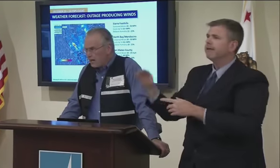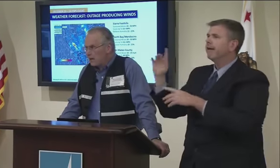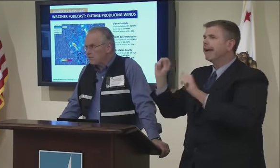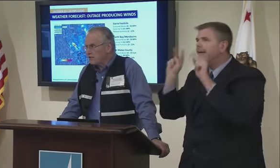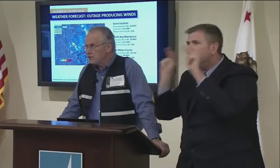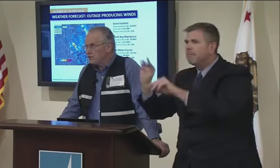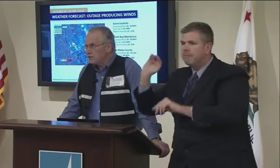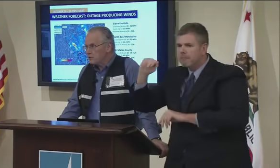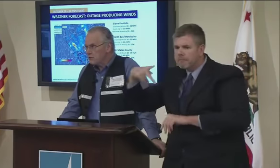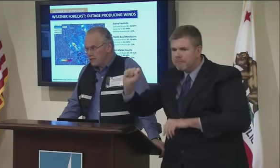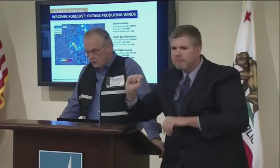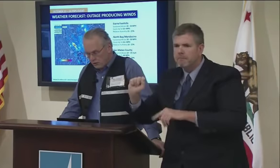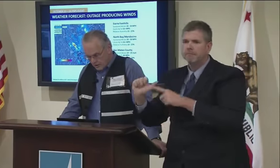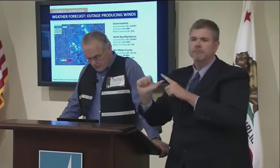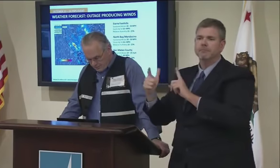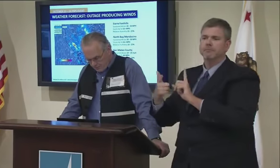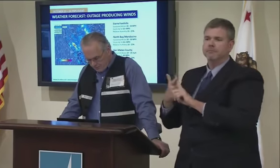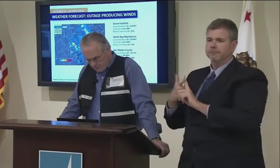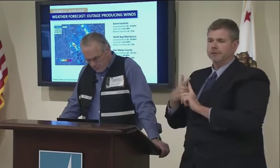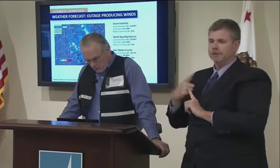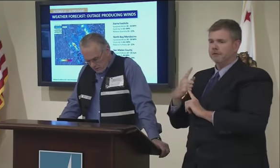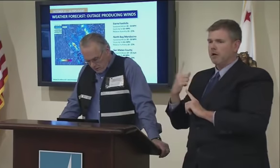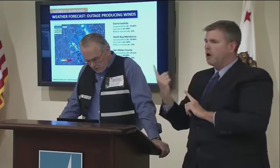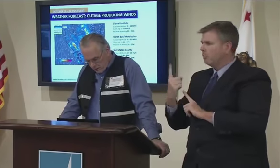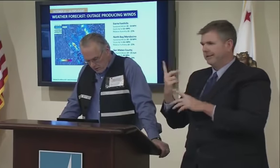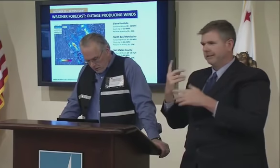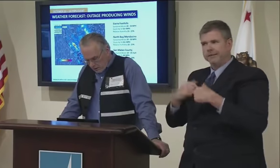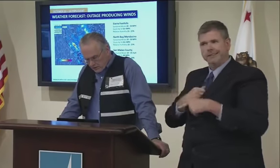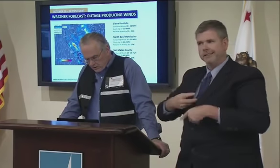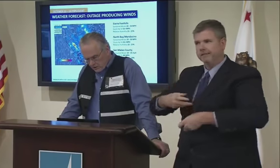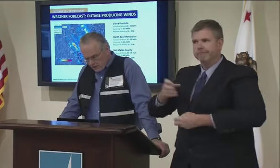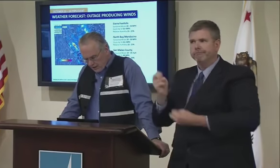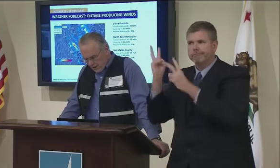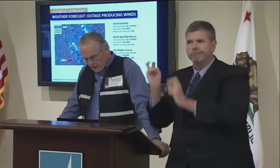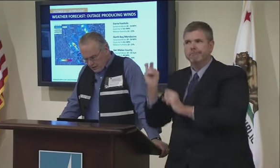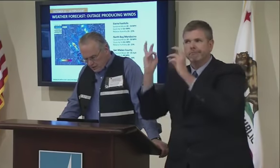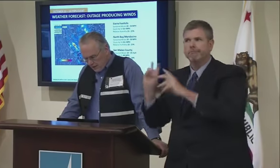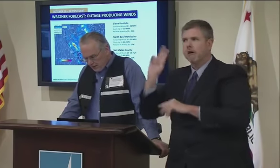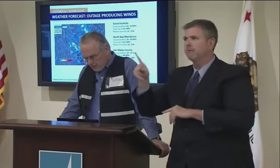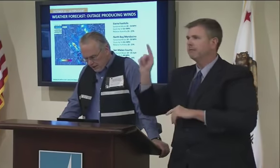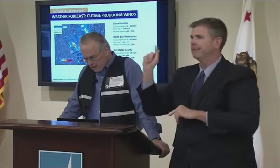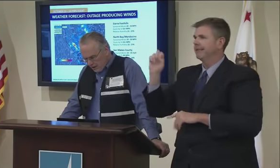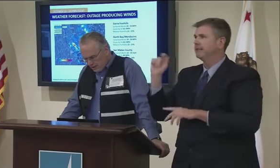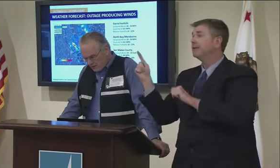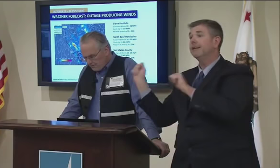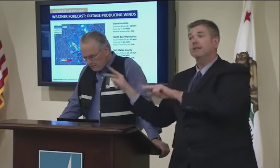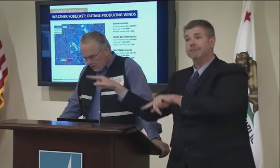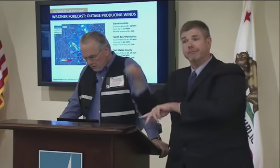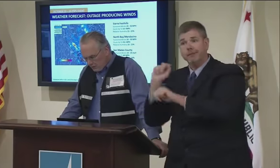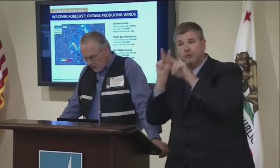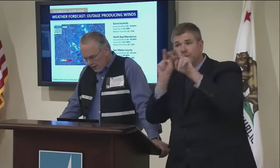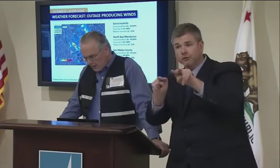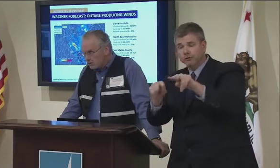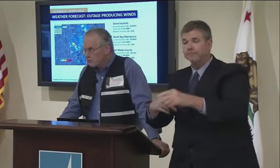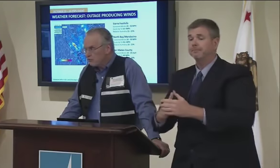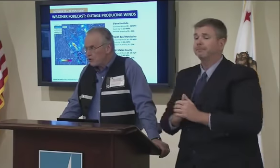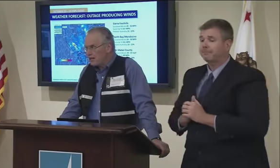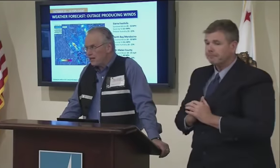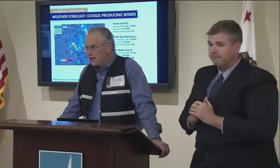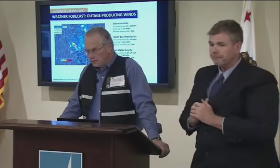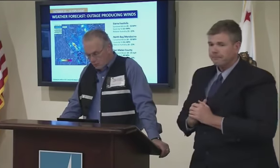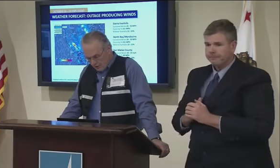is fully operational and working normally. Our customer notifications by email, text, and phone went out